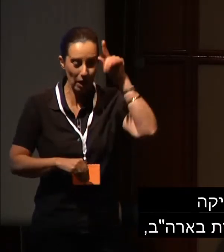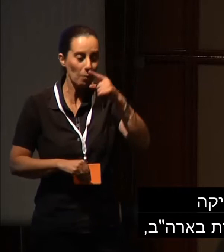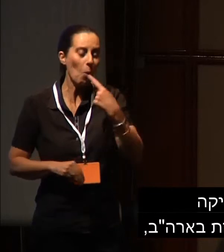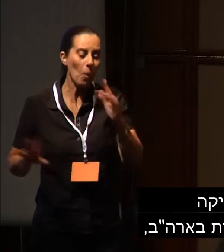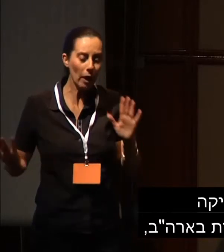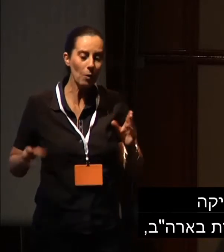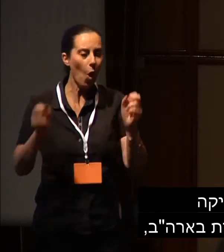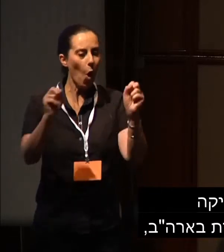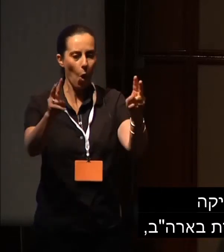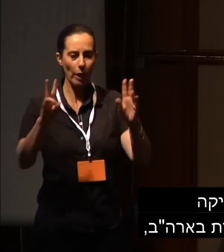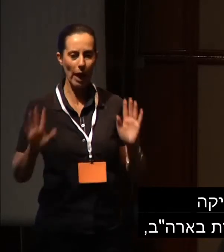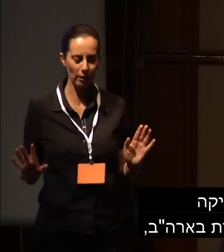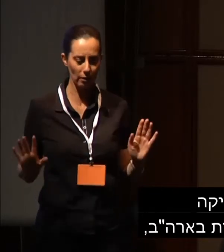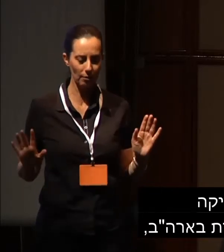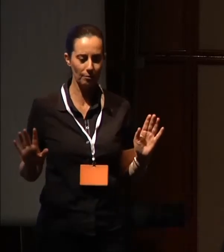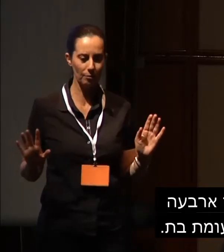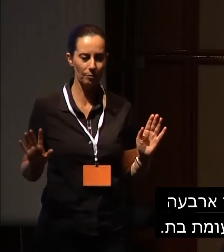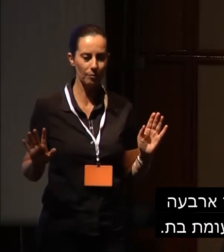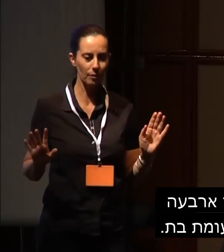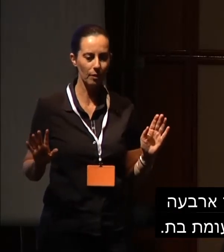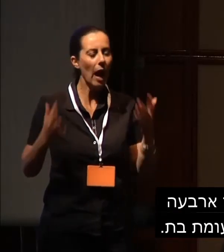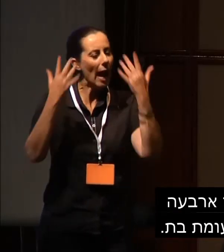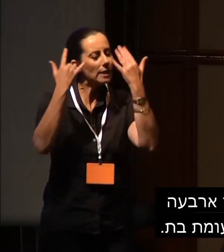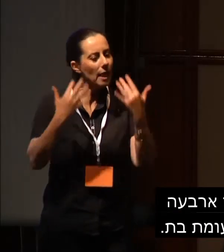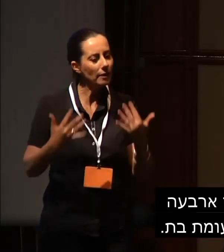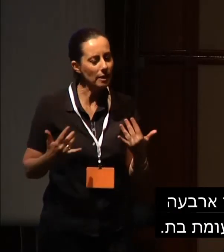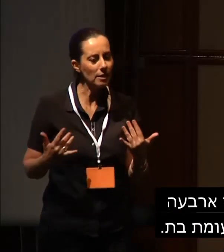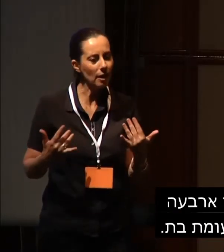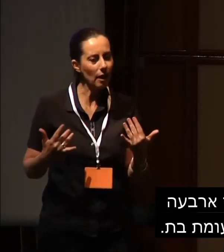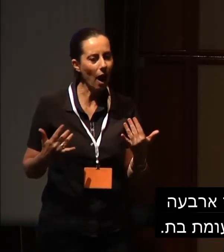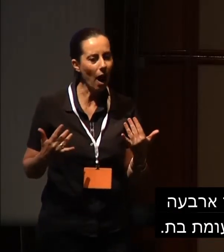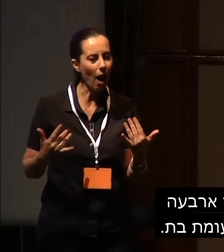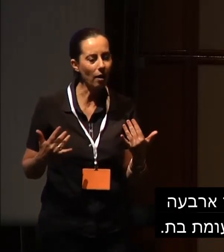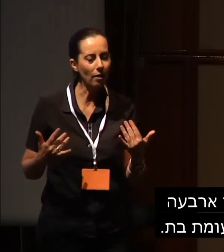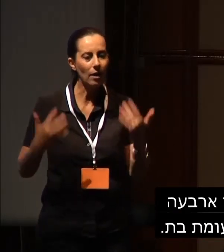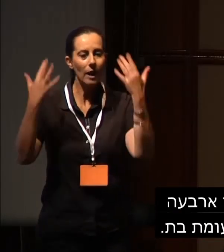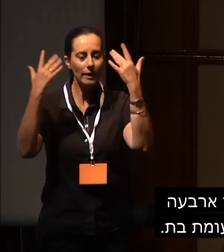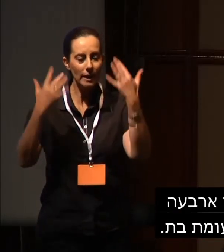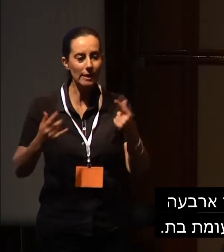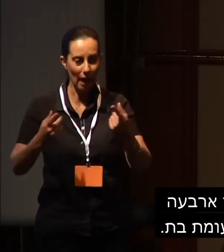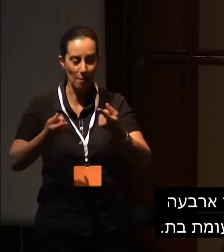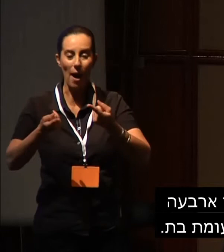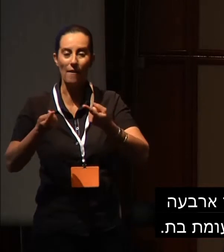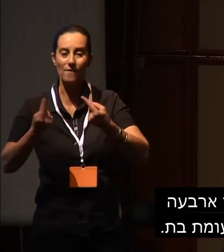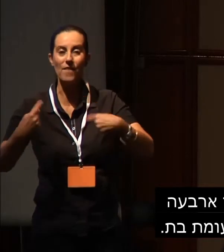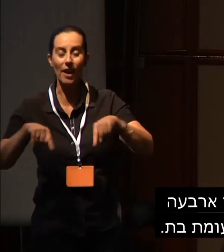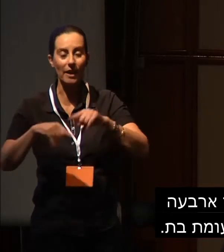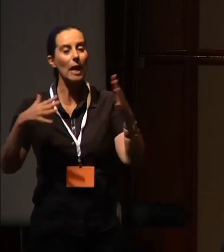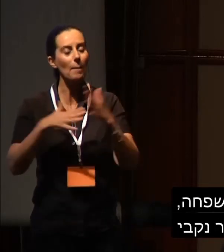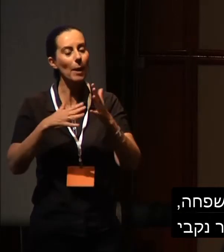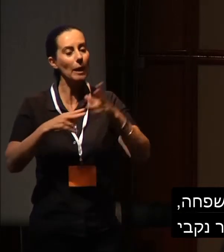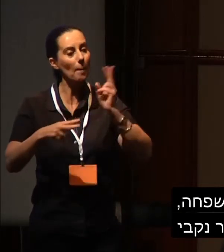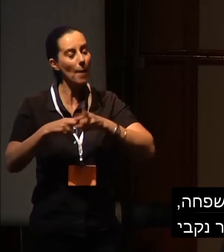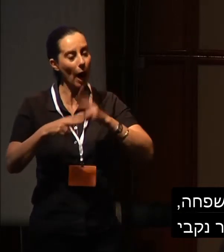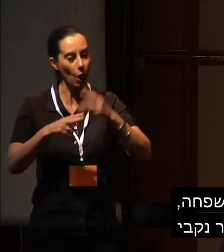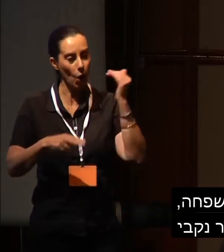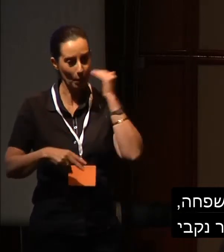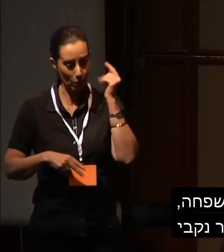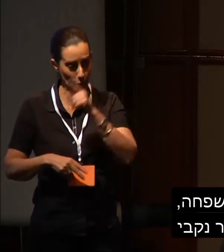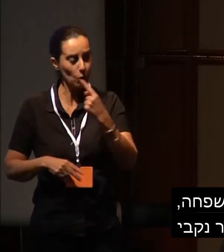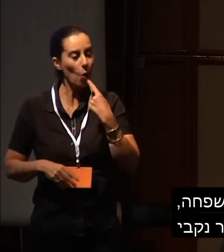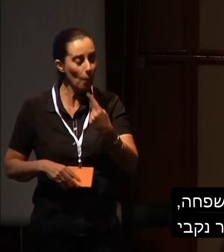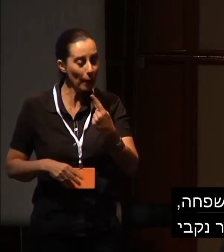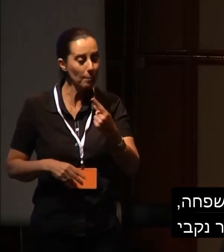the CDC statistics in the United States say it's 4 times more likely that a boy might have autism than a girl. So if there's prevalence